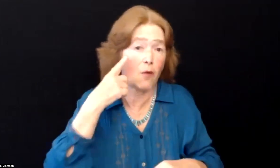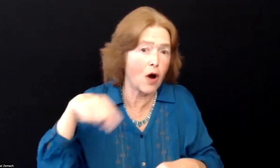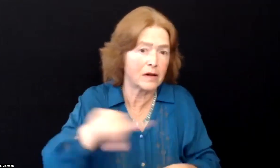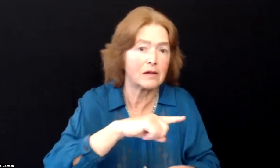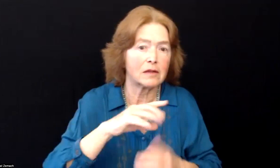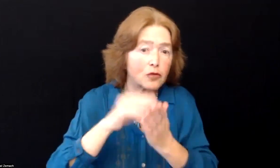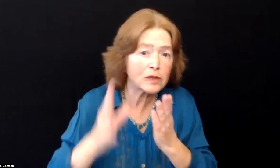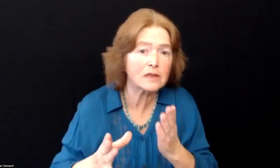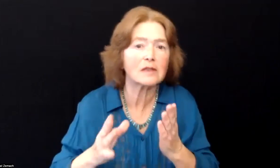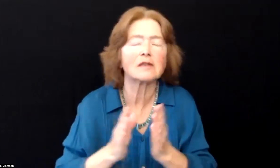your deaf students.